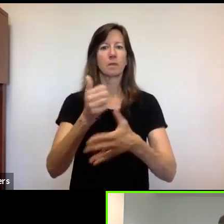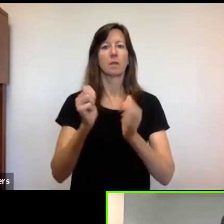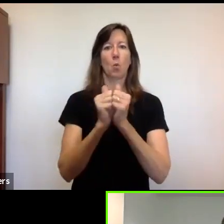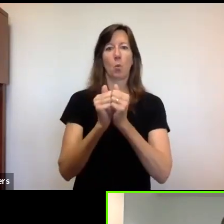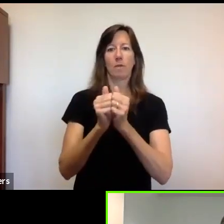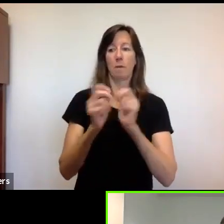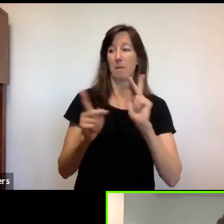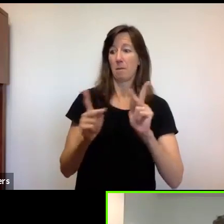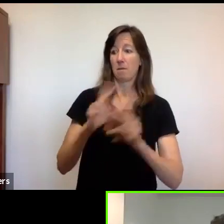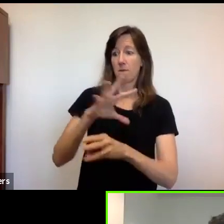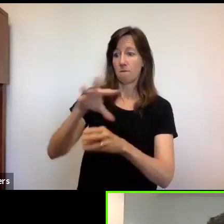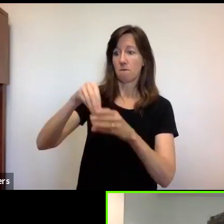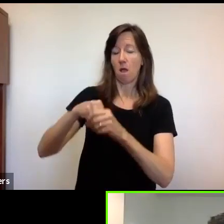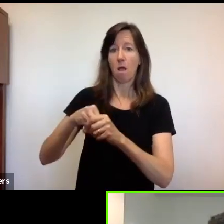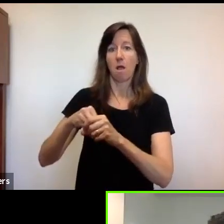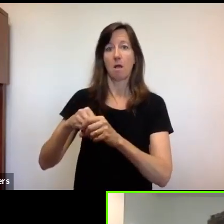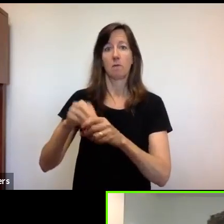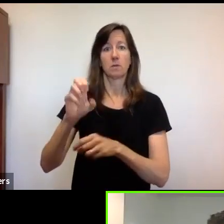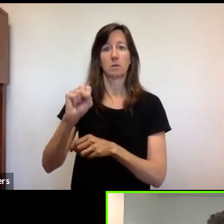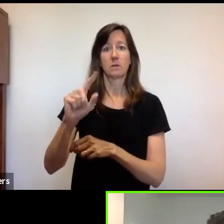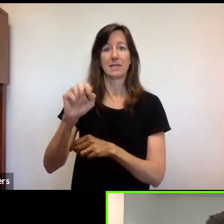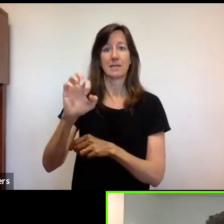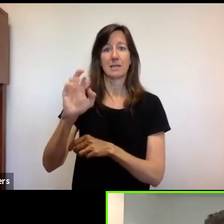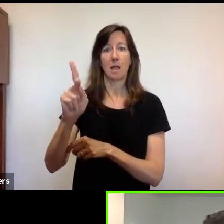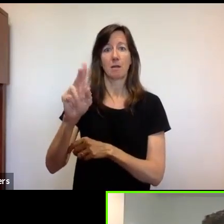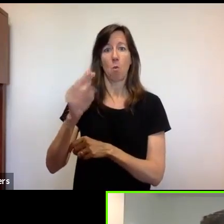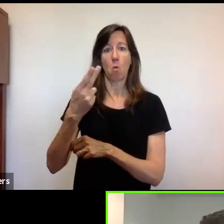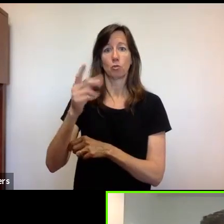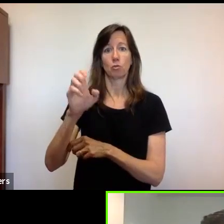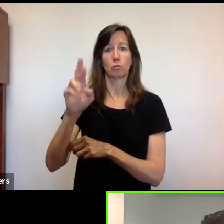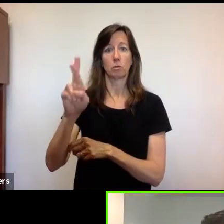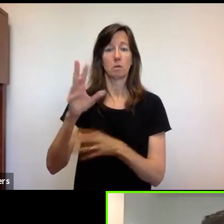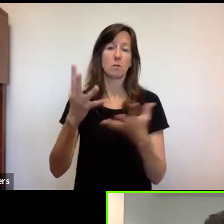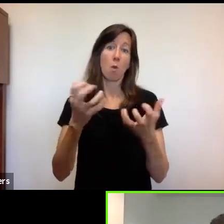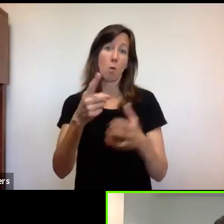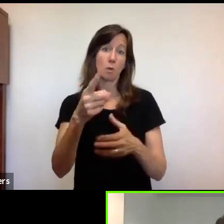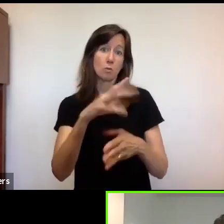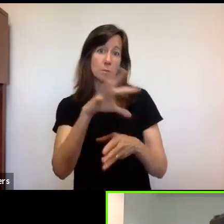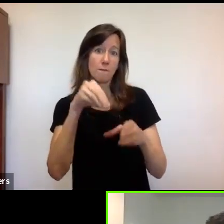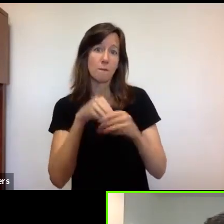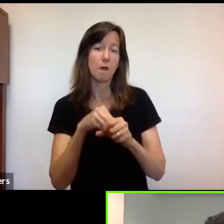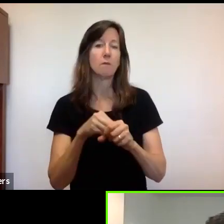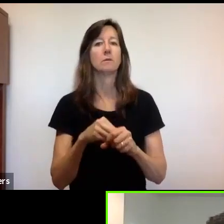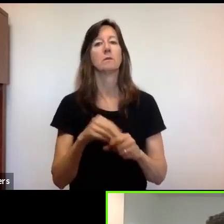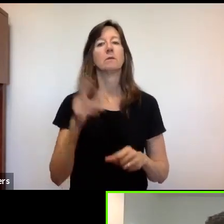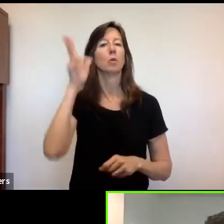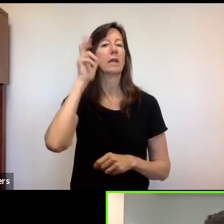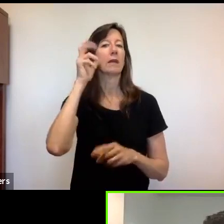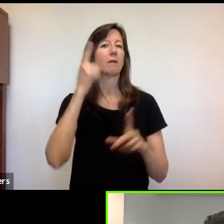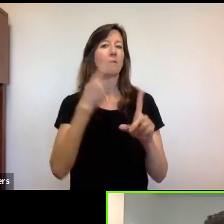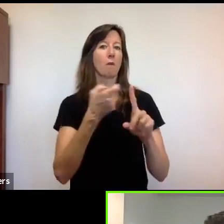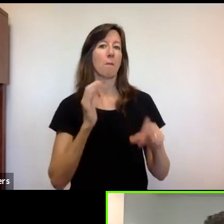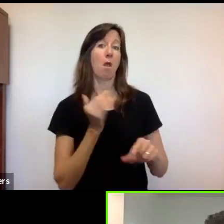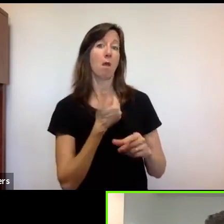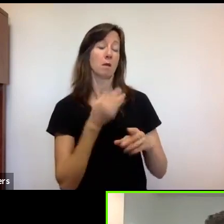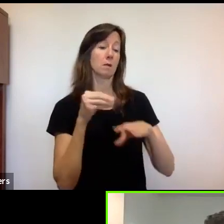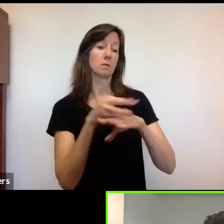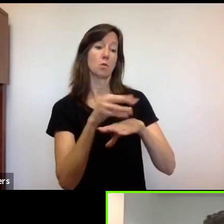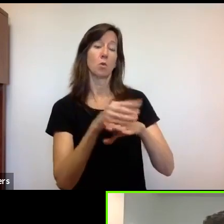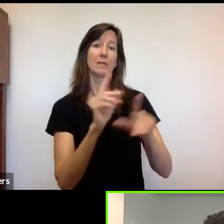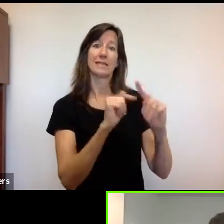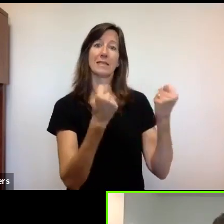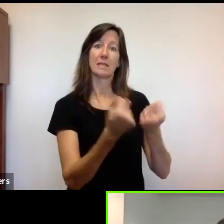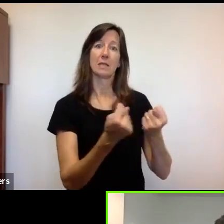we want you to be a part of this process. So you'll be hearing today from our consulting team. That includes Hudson